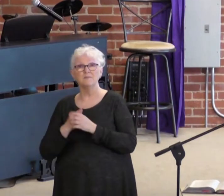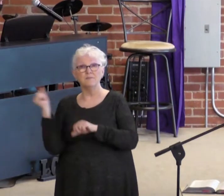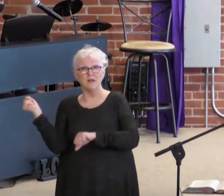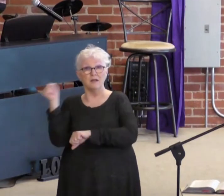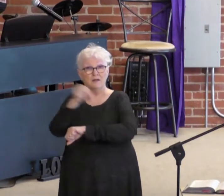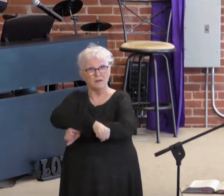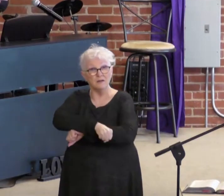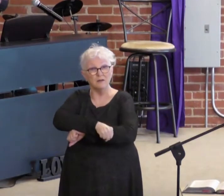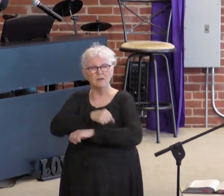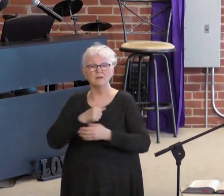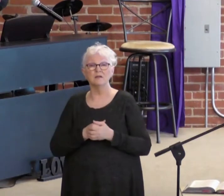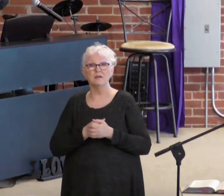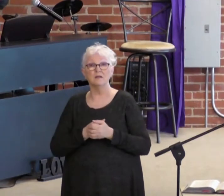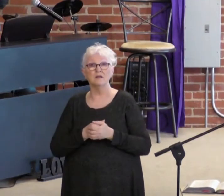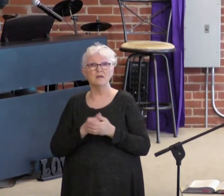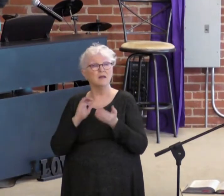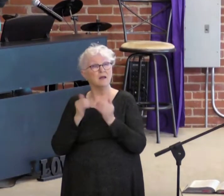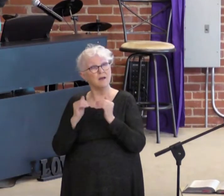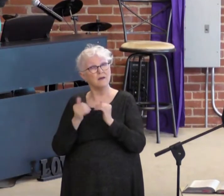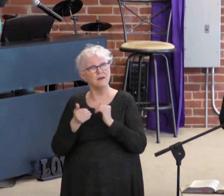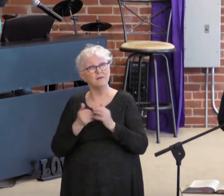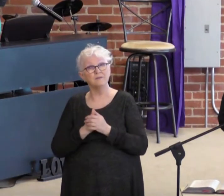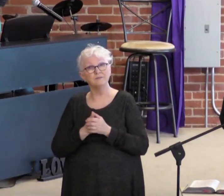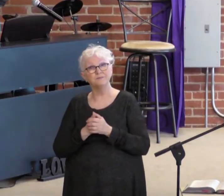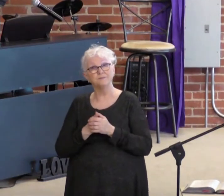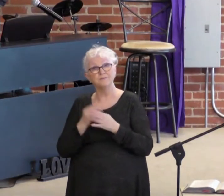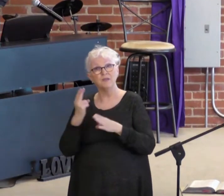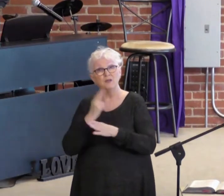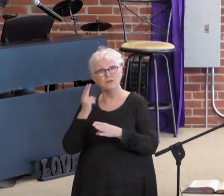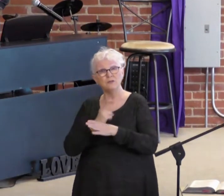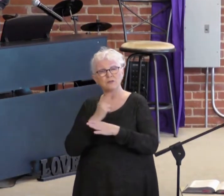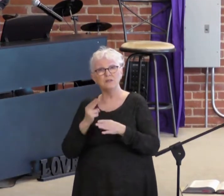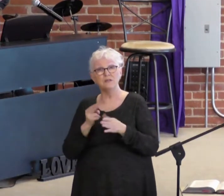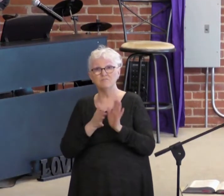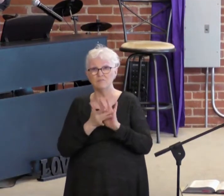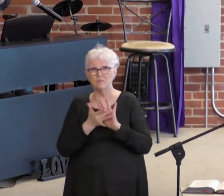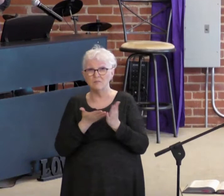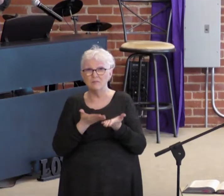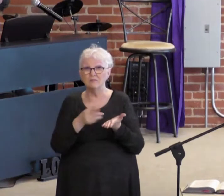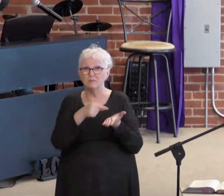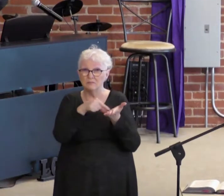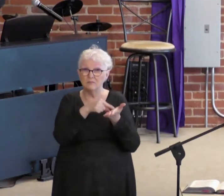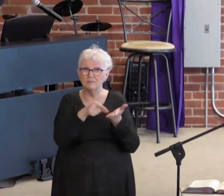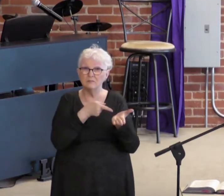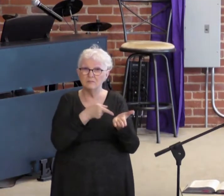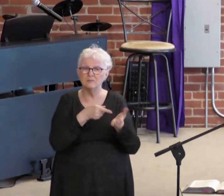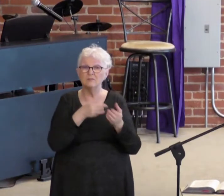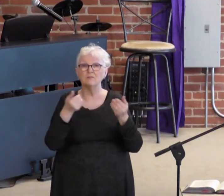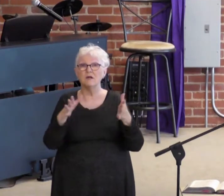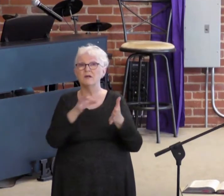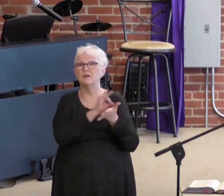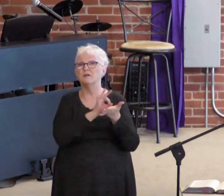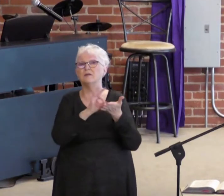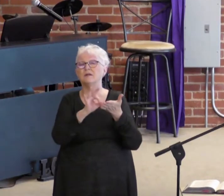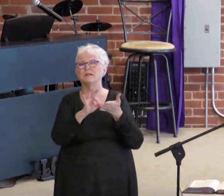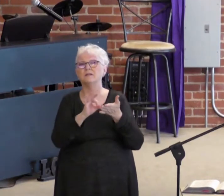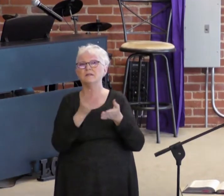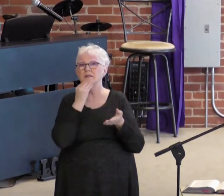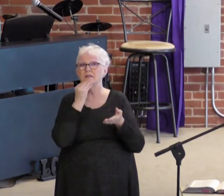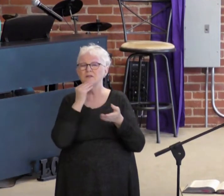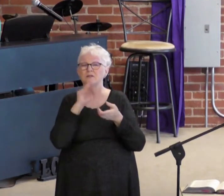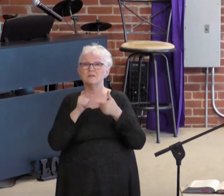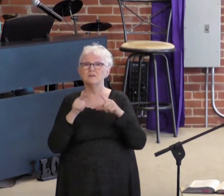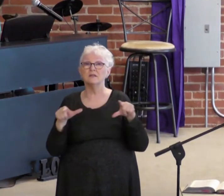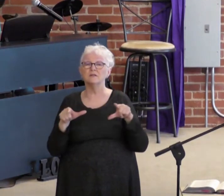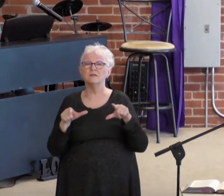he overcame them was by using the Scriptures that were already written in the Hebrew Bible in the